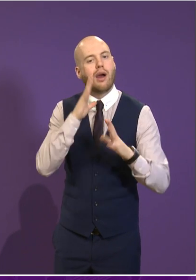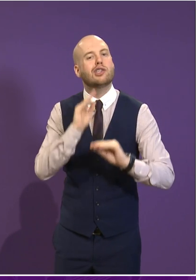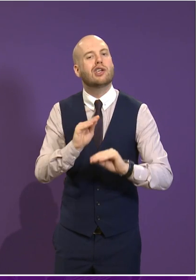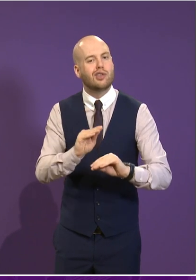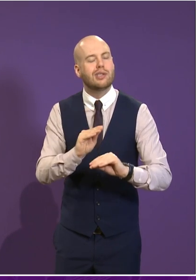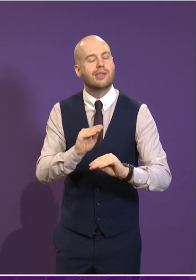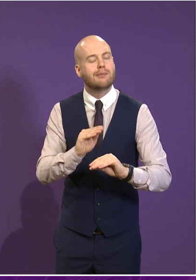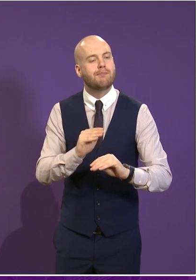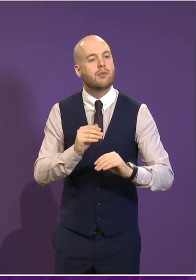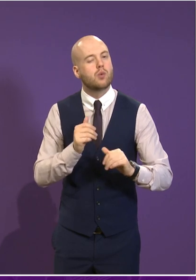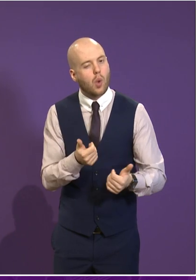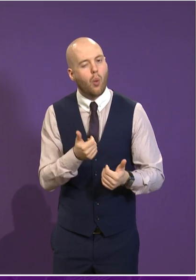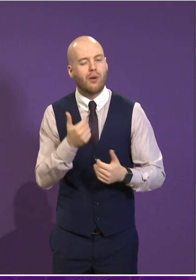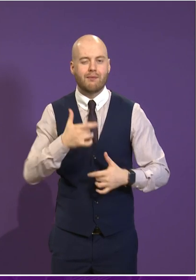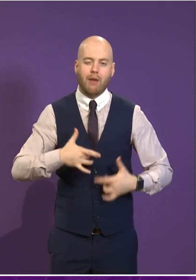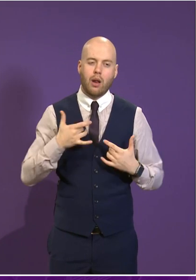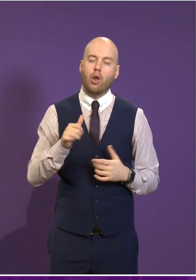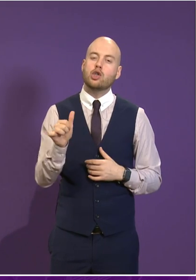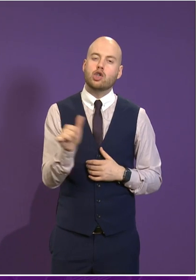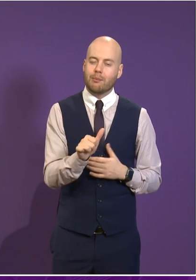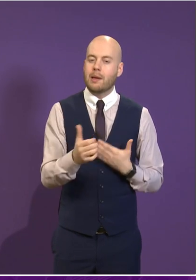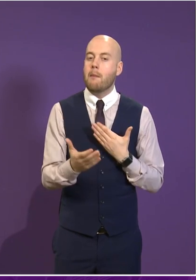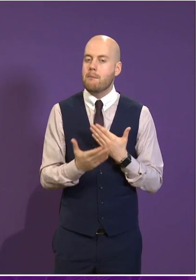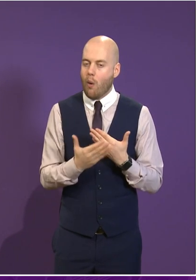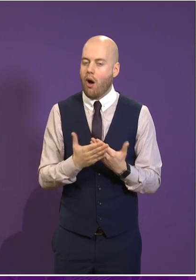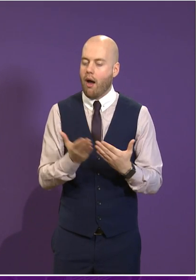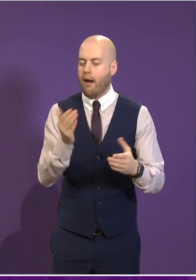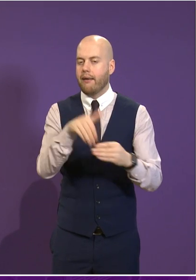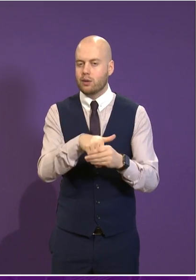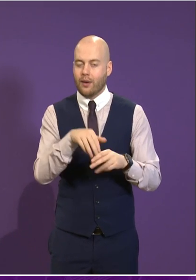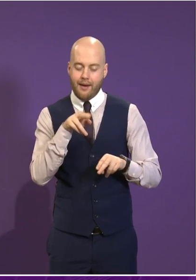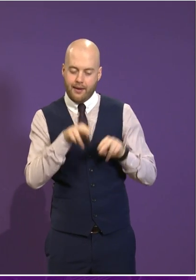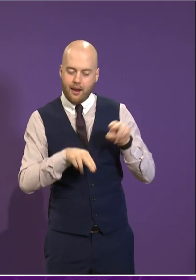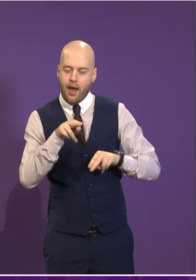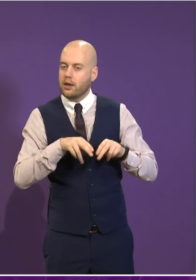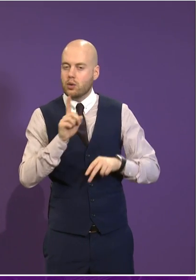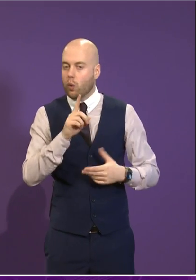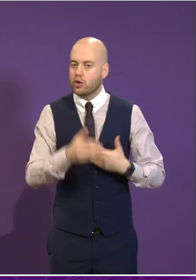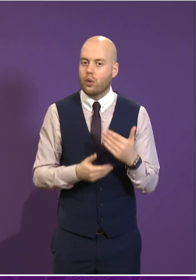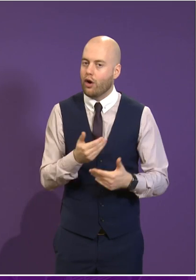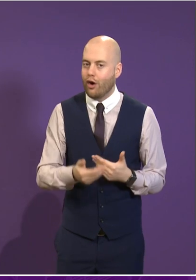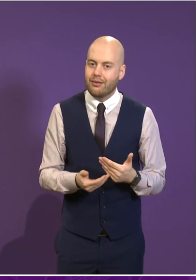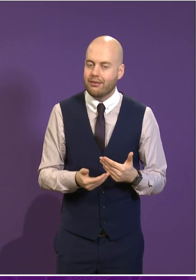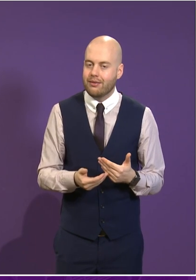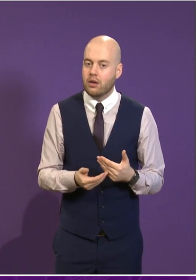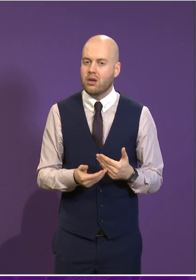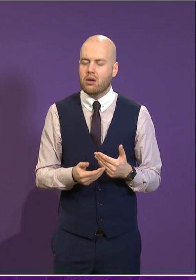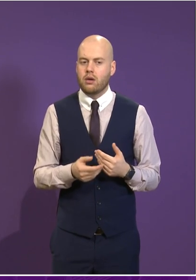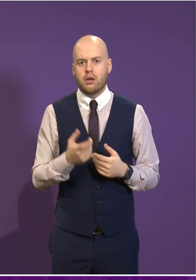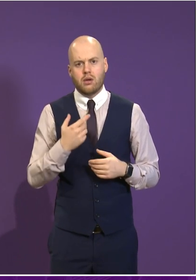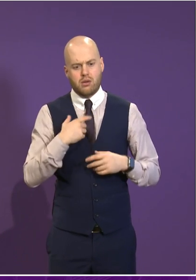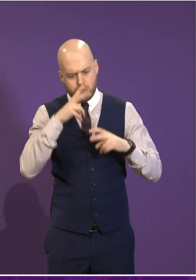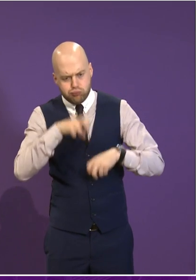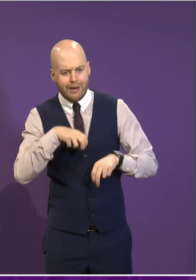can be done to question and to analyse what's going on, which won't only help those with